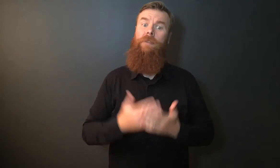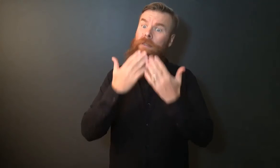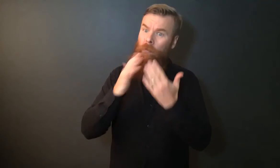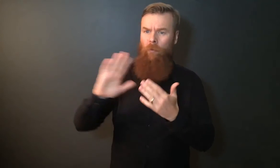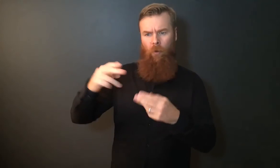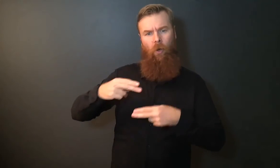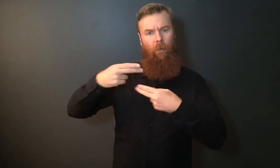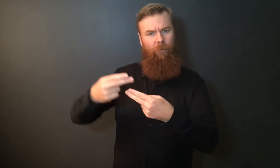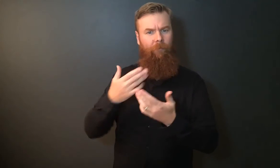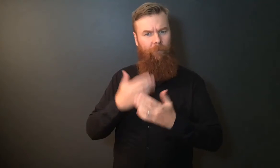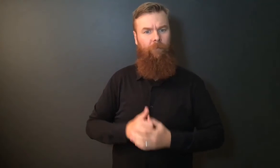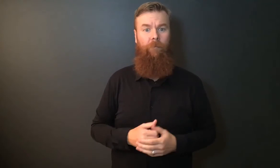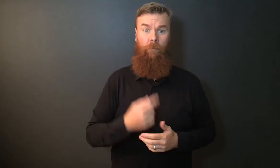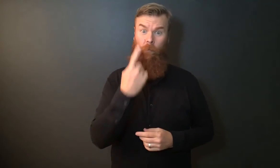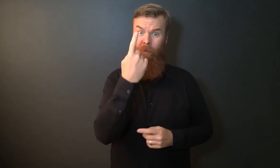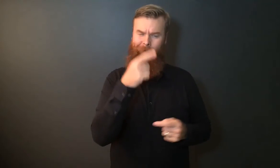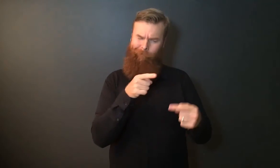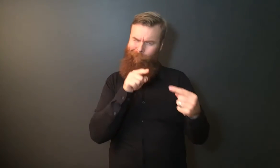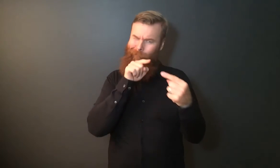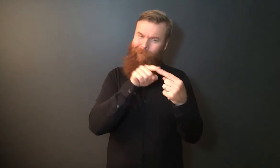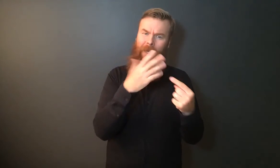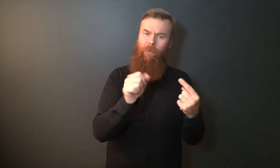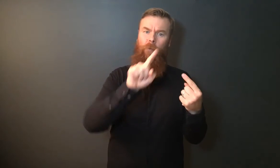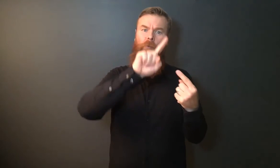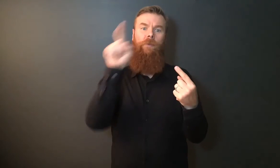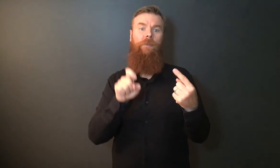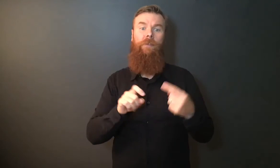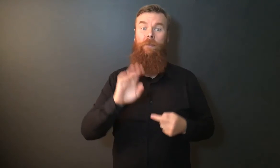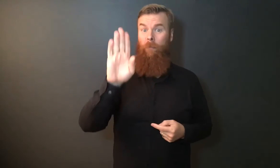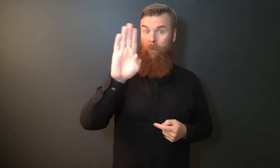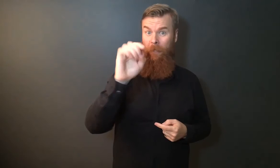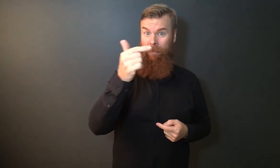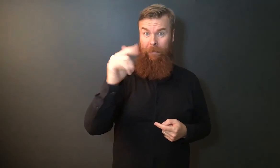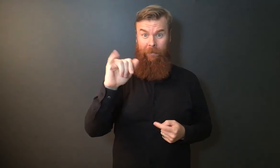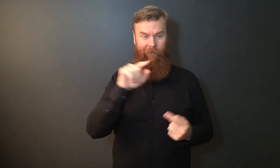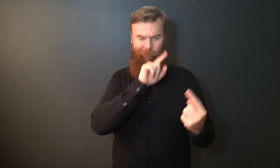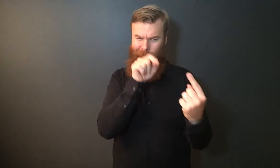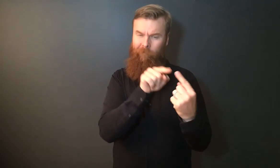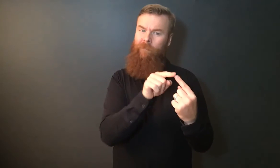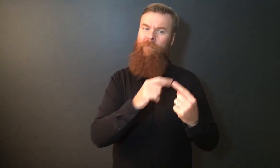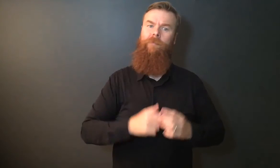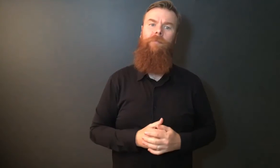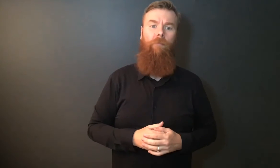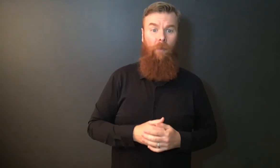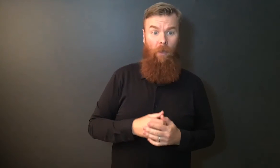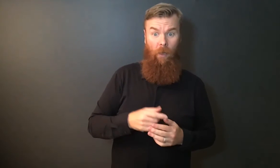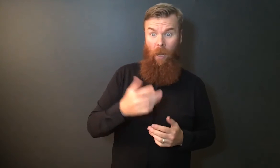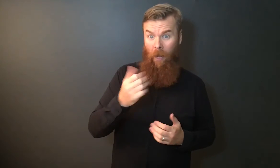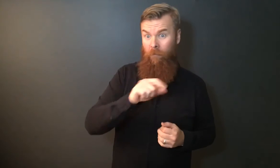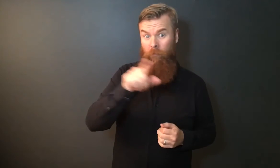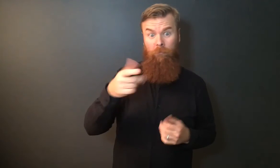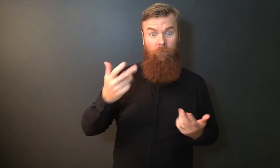Betty from Peter Oching, if that's okay. Betty, yeah. feel free to answer now, or you can answer via